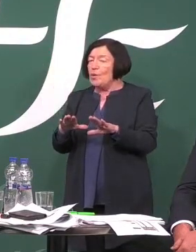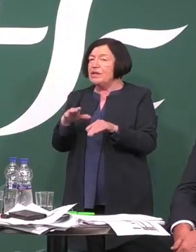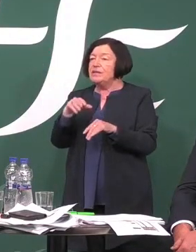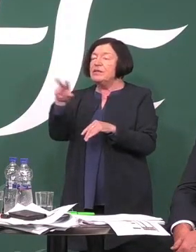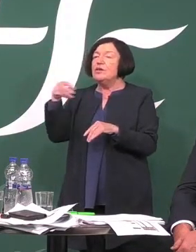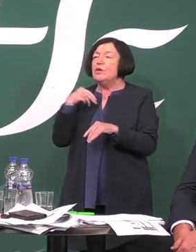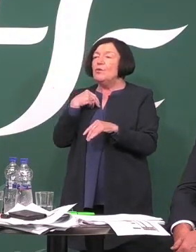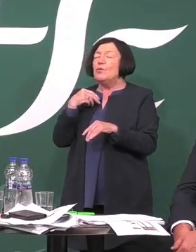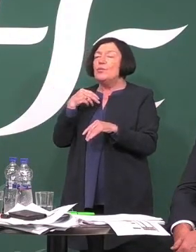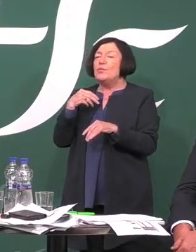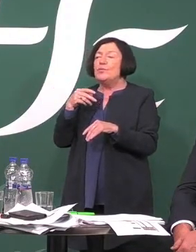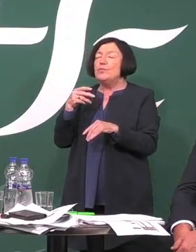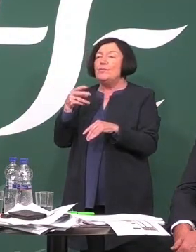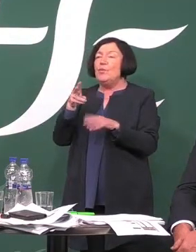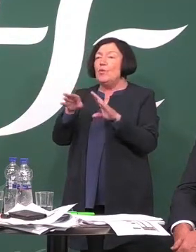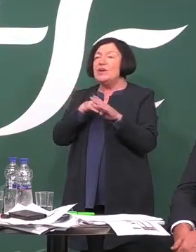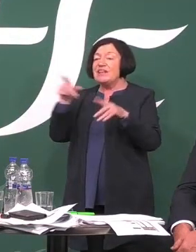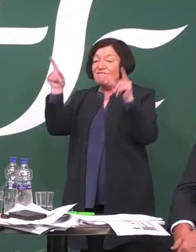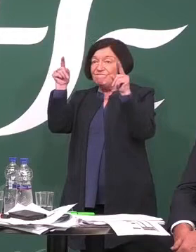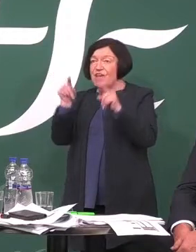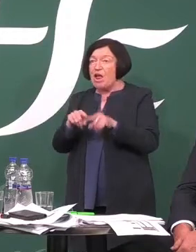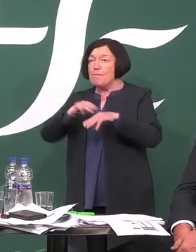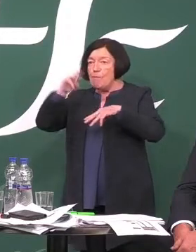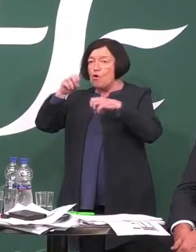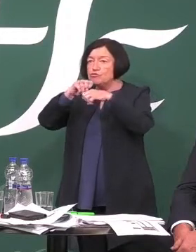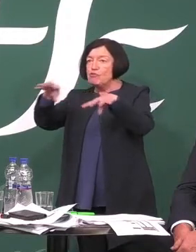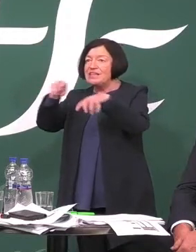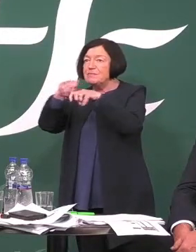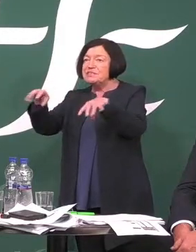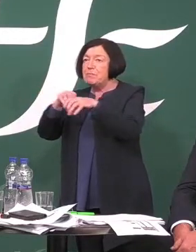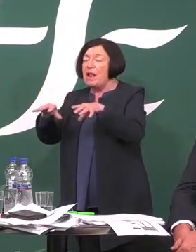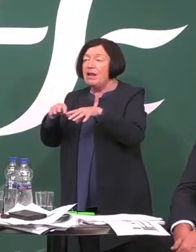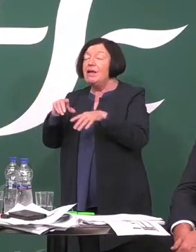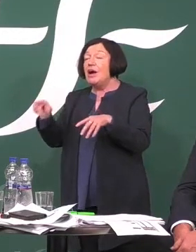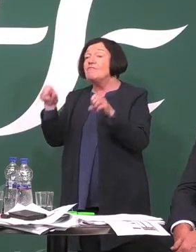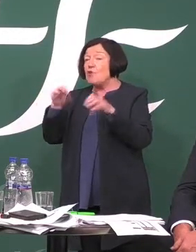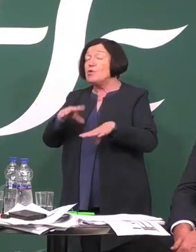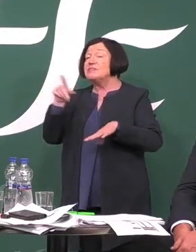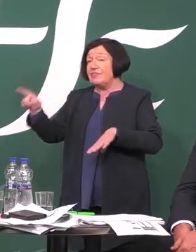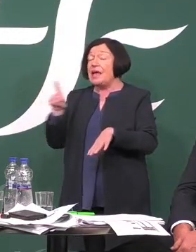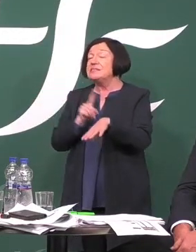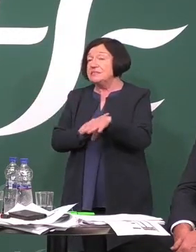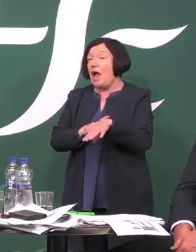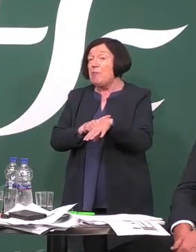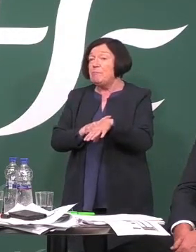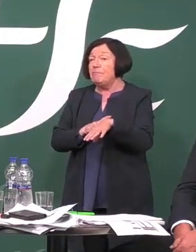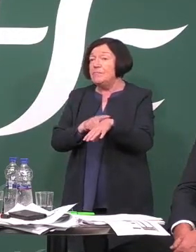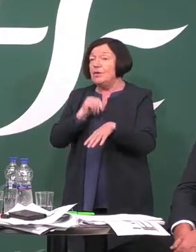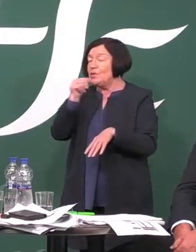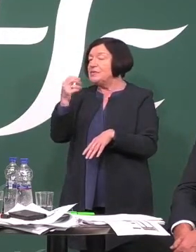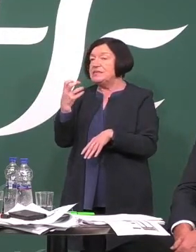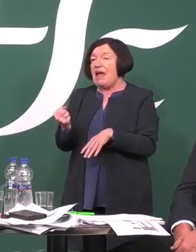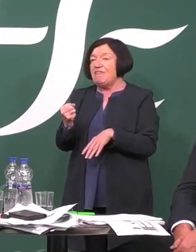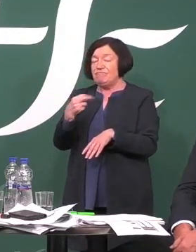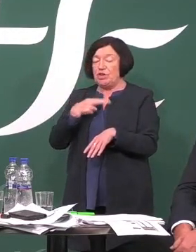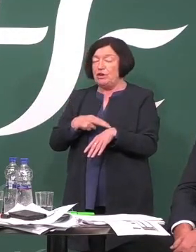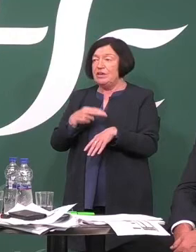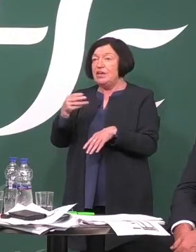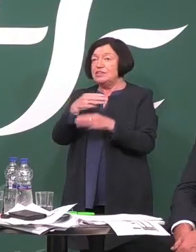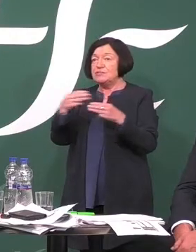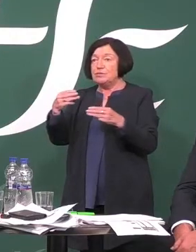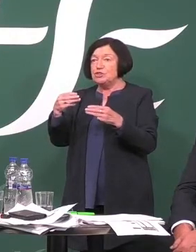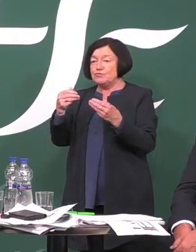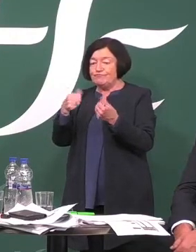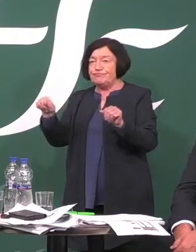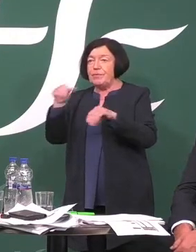with a variant that was much more transmissible. Of course, at that time, we had nearly as much reach